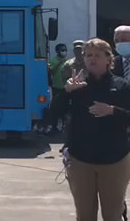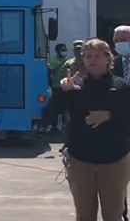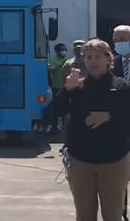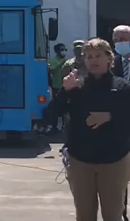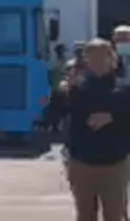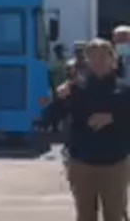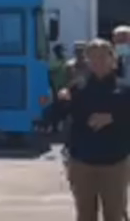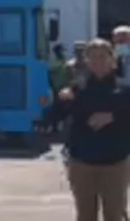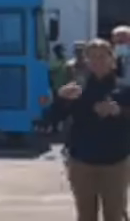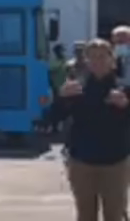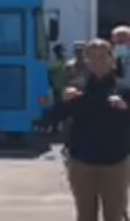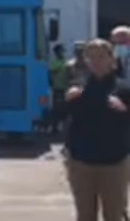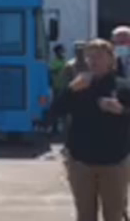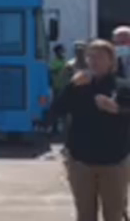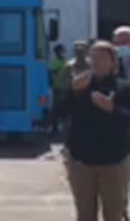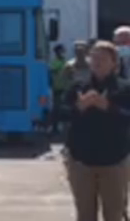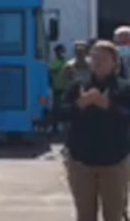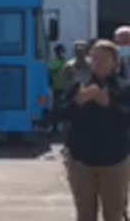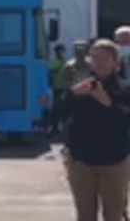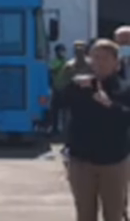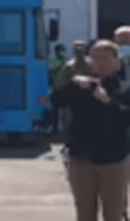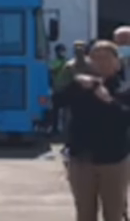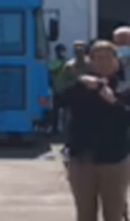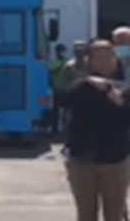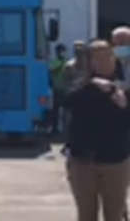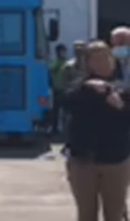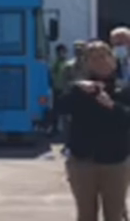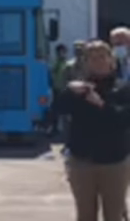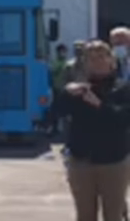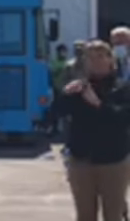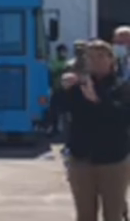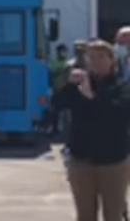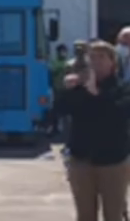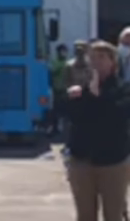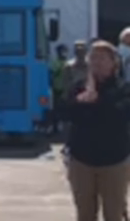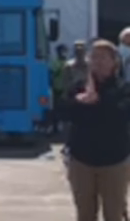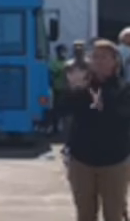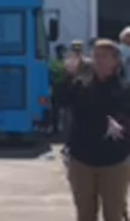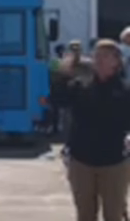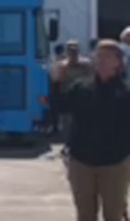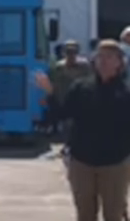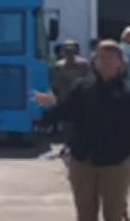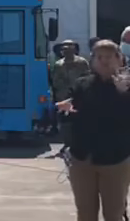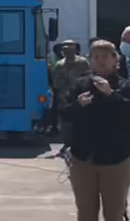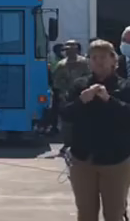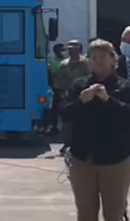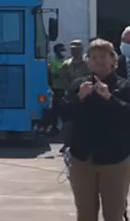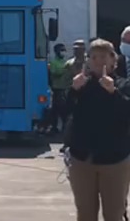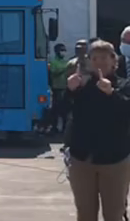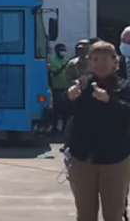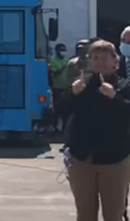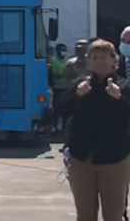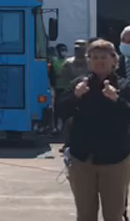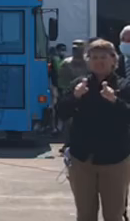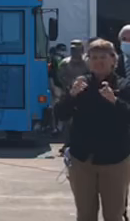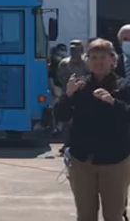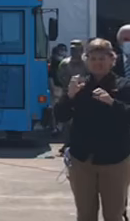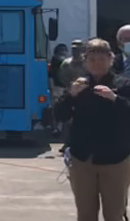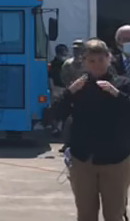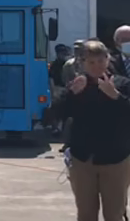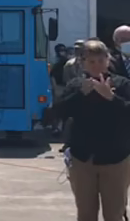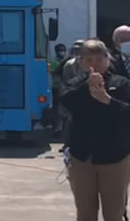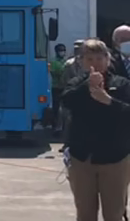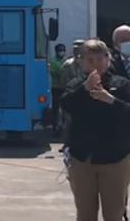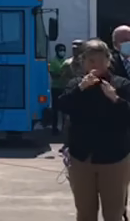Total, the state of Florida is close to having administered, between state-supported test sites, what the hospitals have done, what private labs have